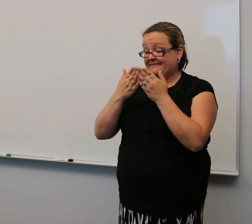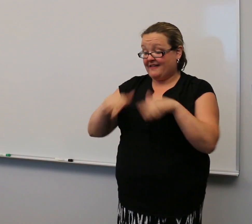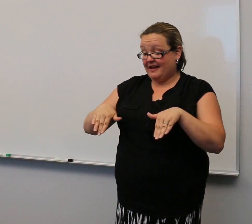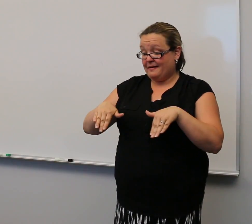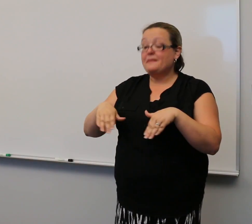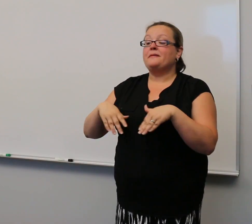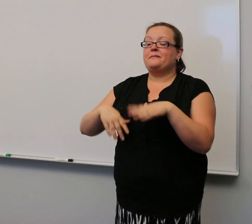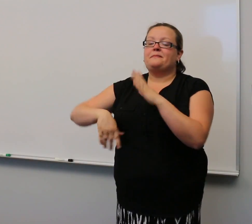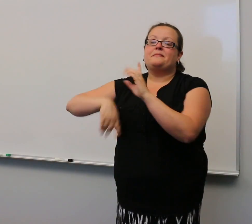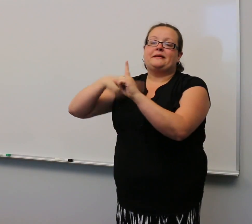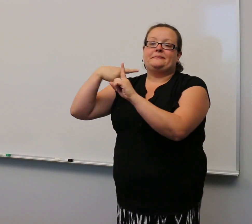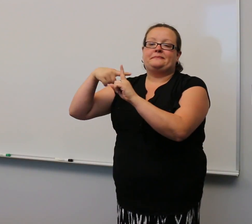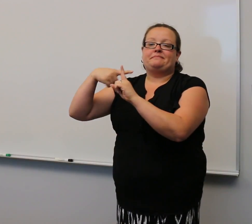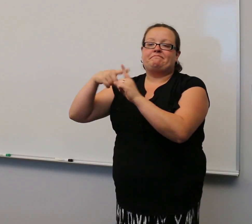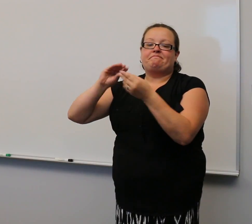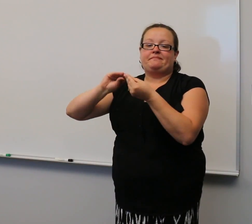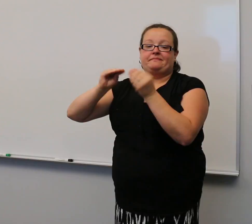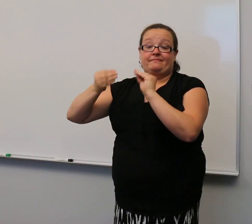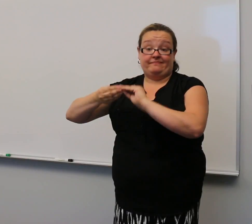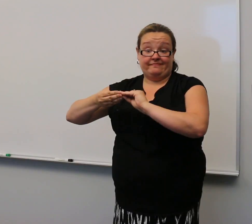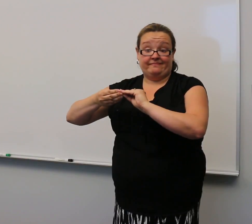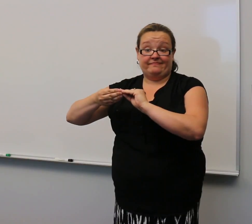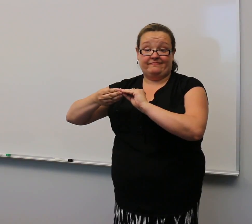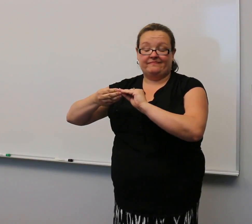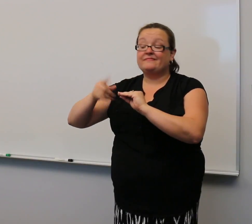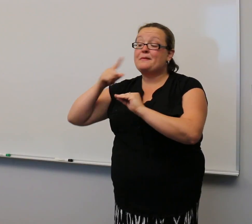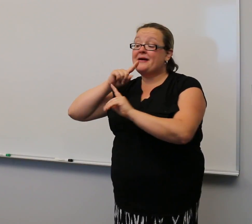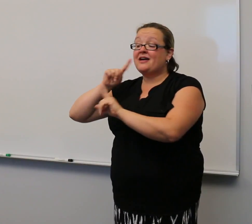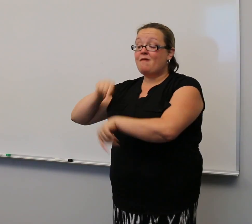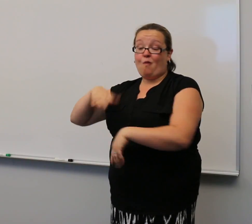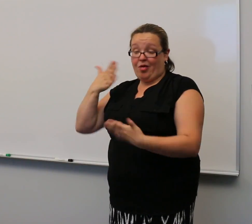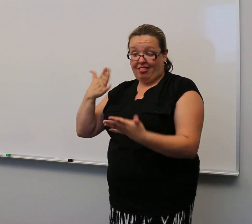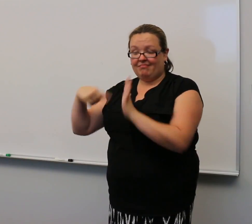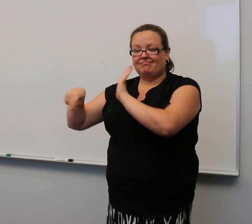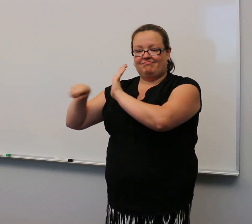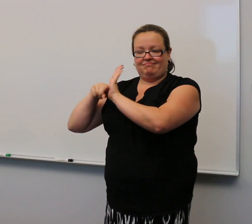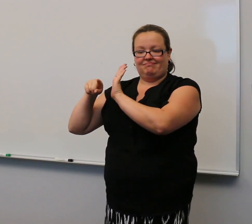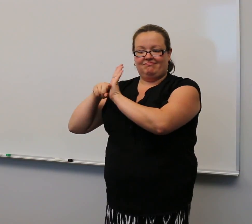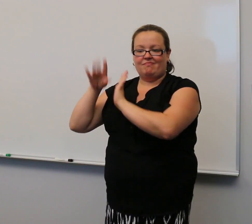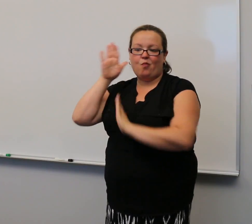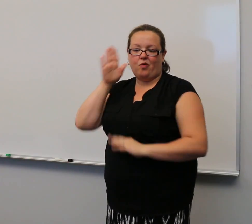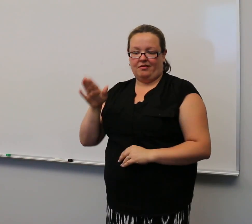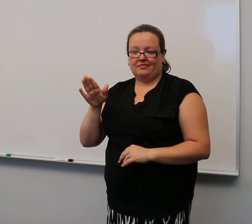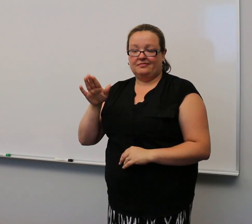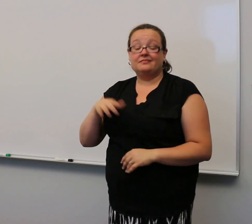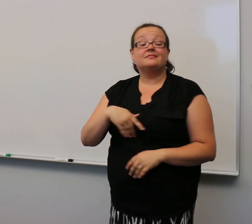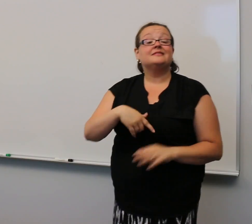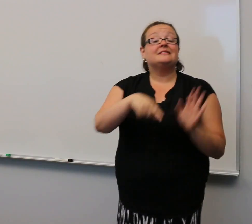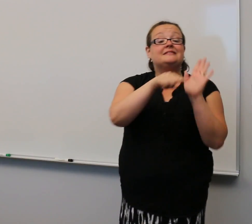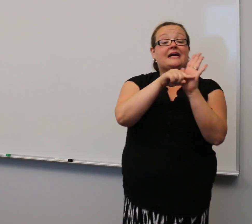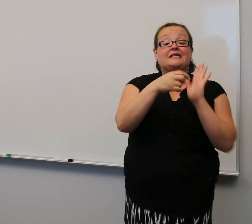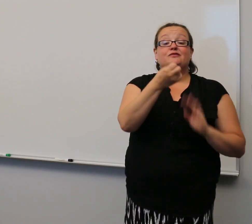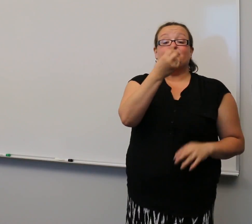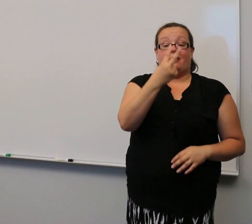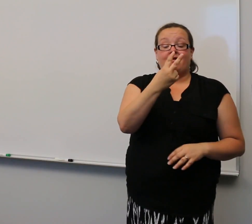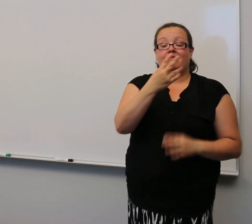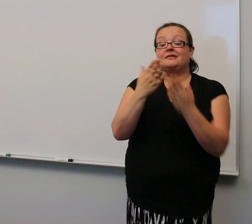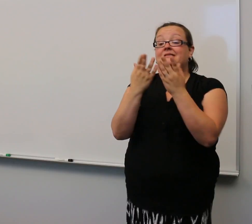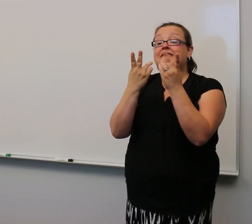answer will be negative. 12 divided by 3 is 4, so -12 divided by positive 3